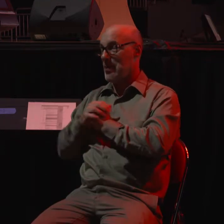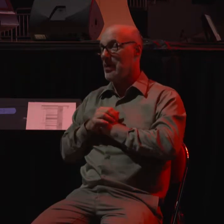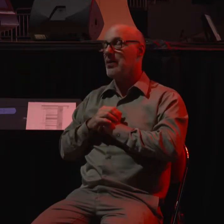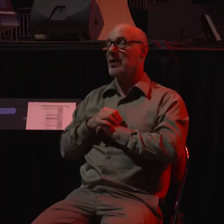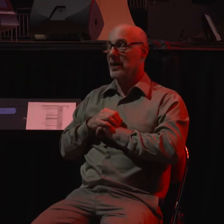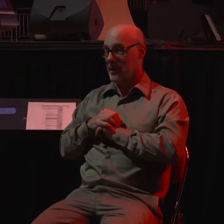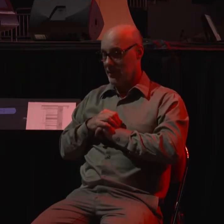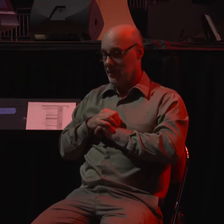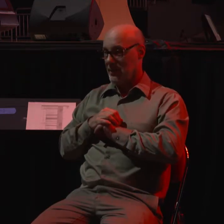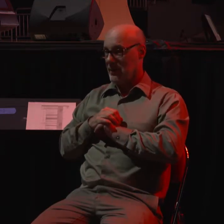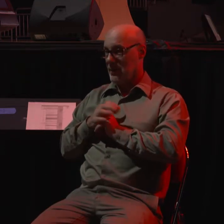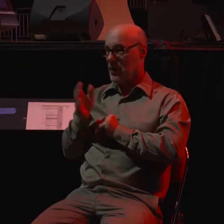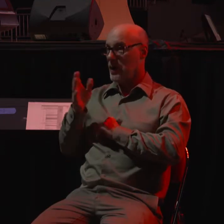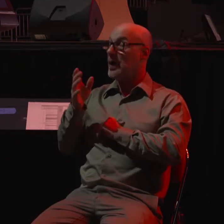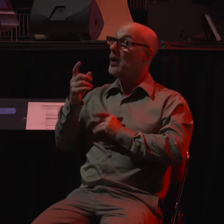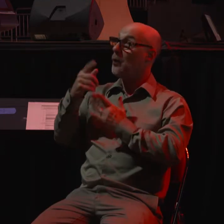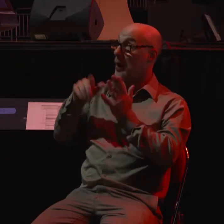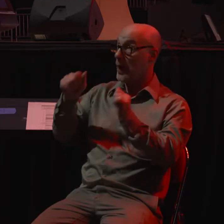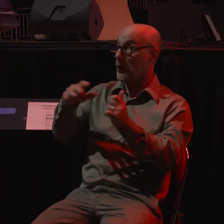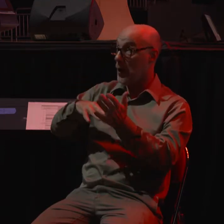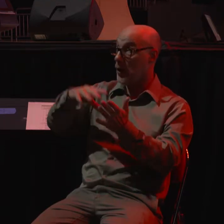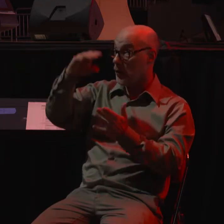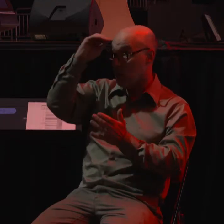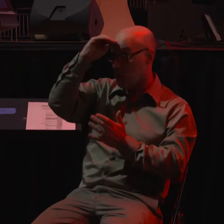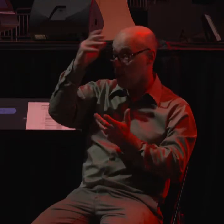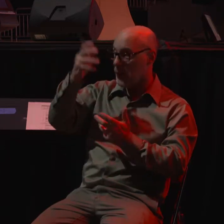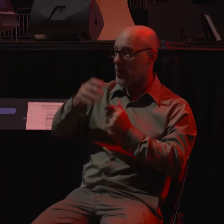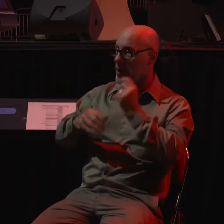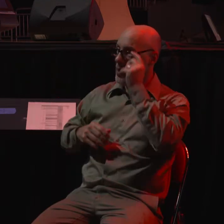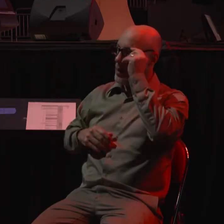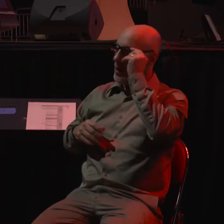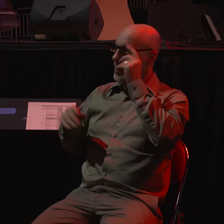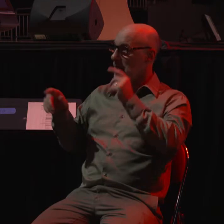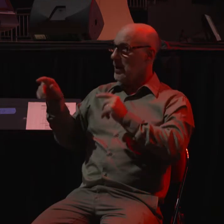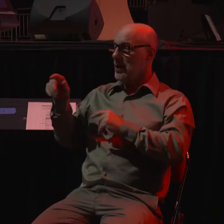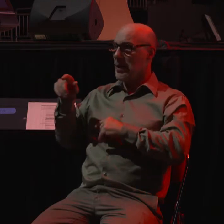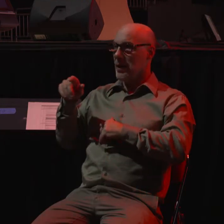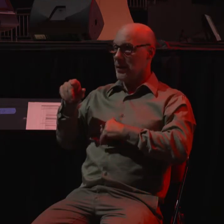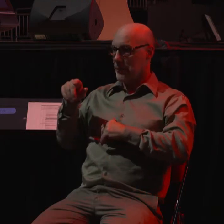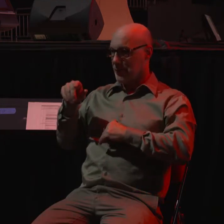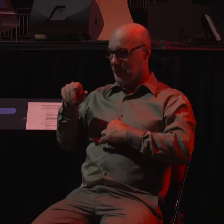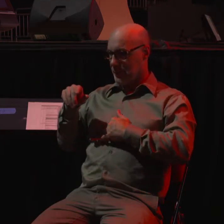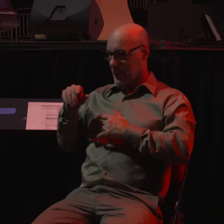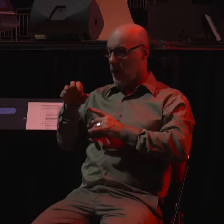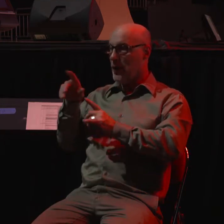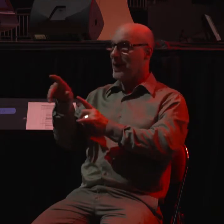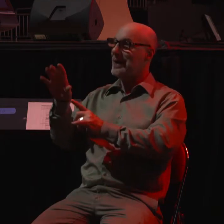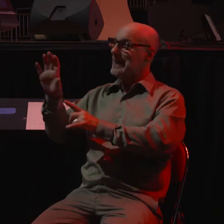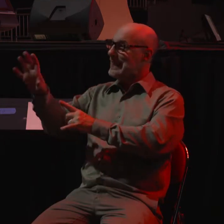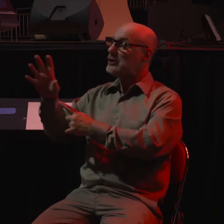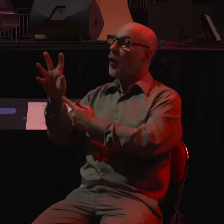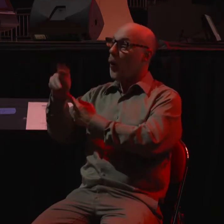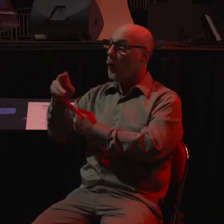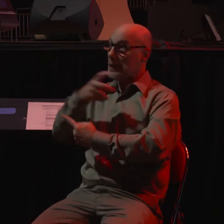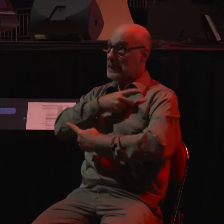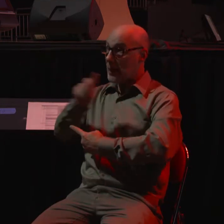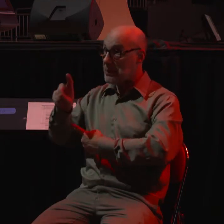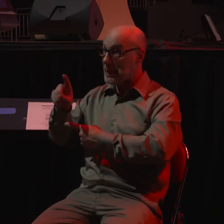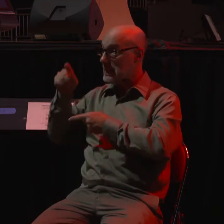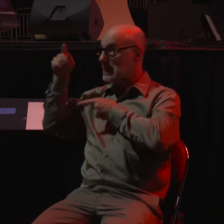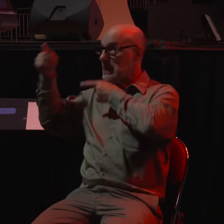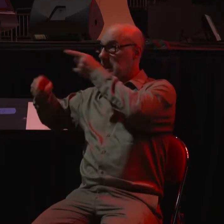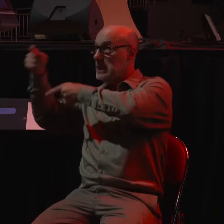learn. If he was receiving opposition on this end in his denominational home, if he was